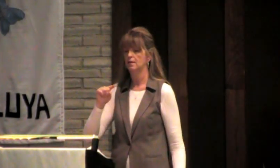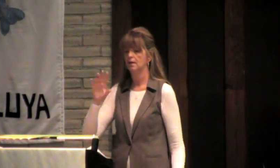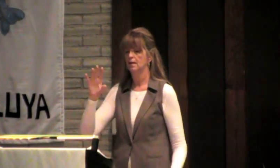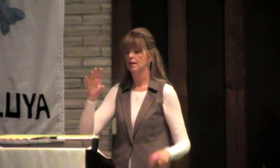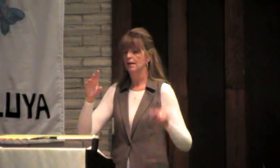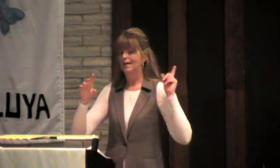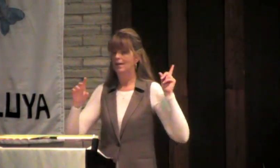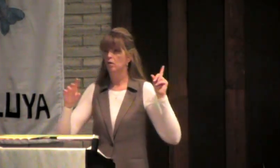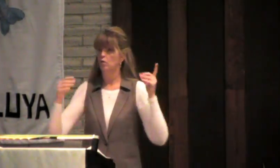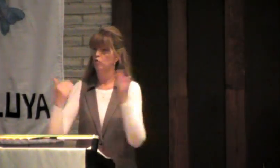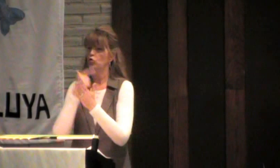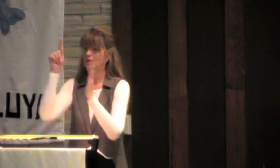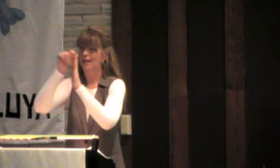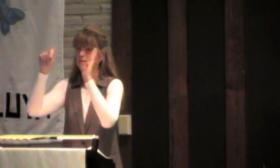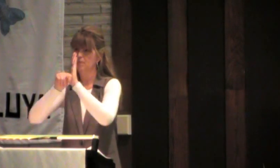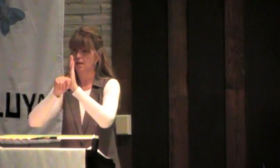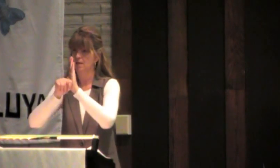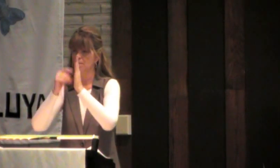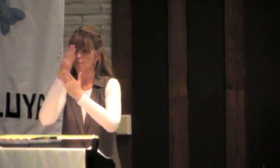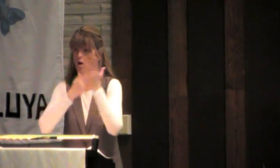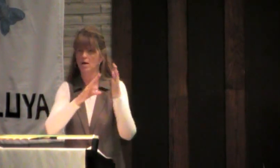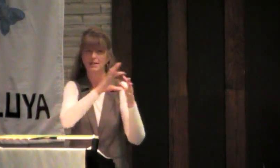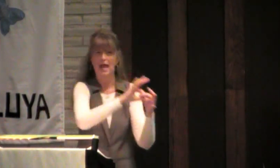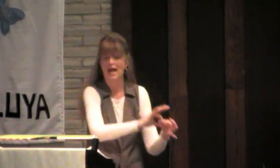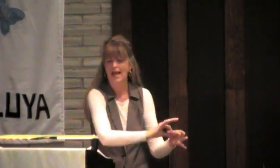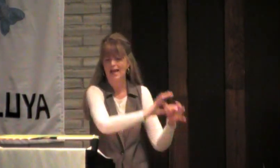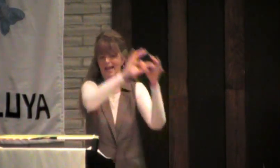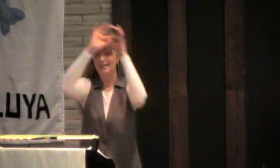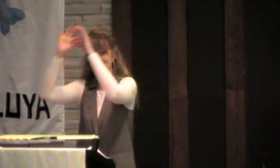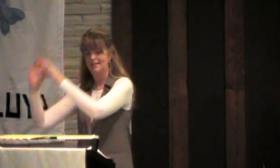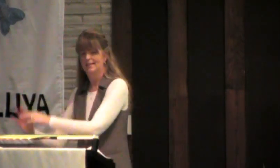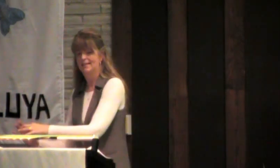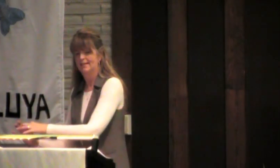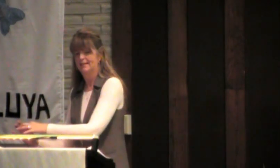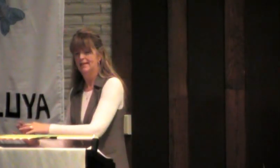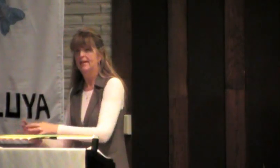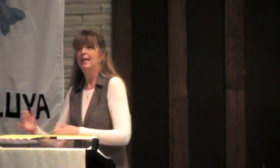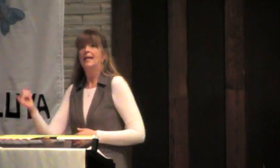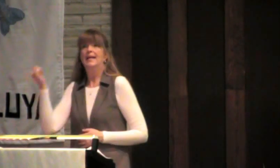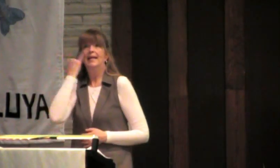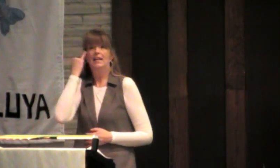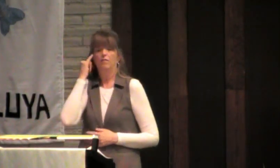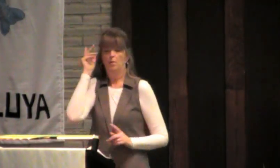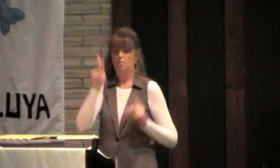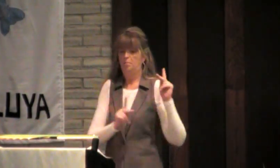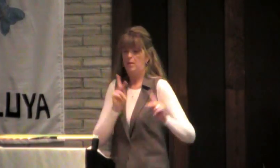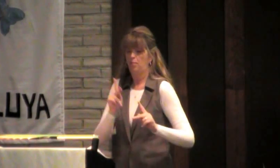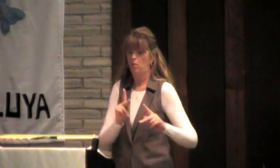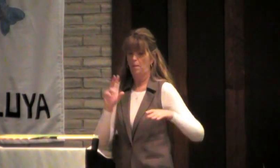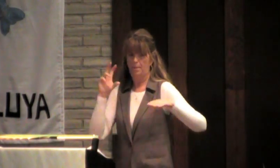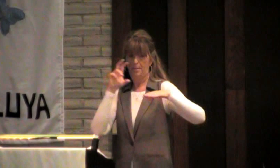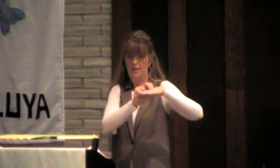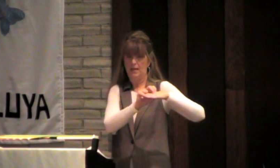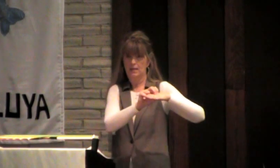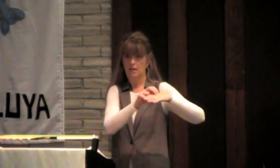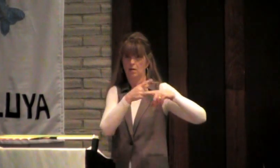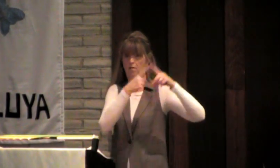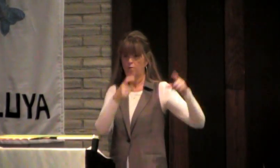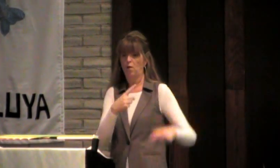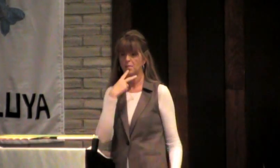guilty. So here in the New Testament part, this how this ties together. If people